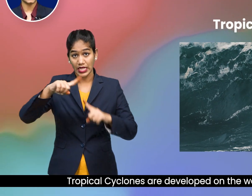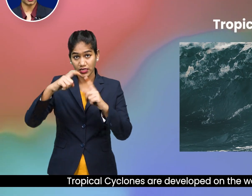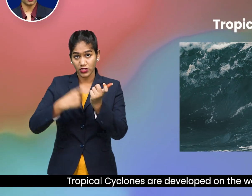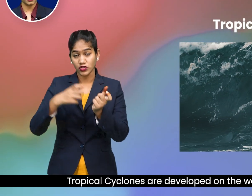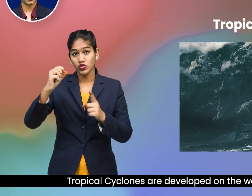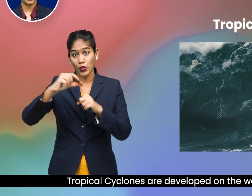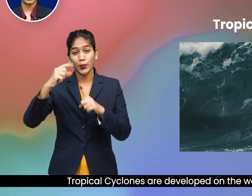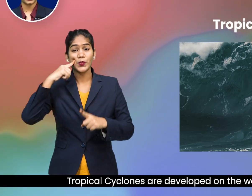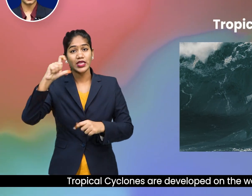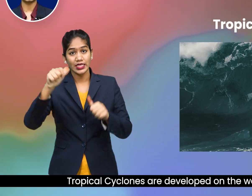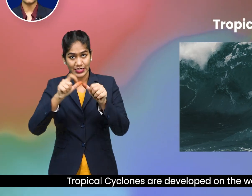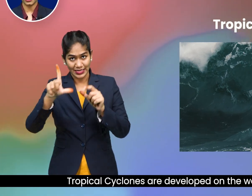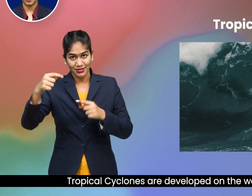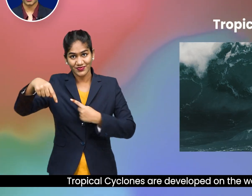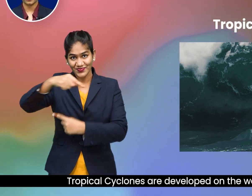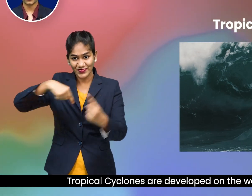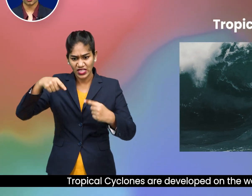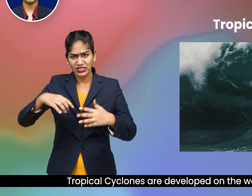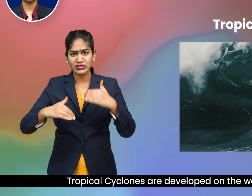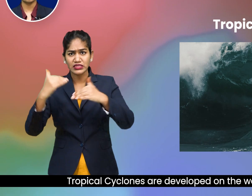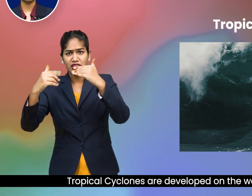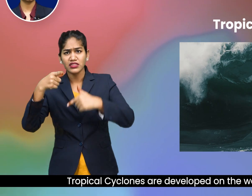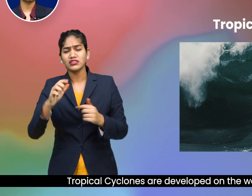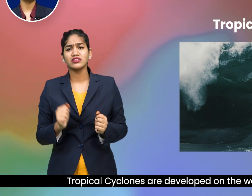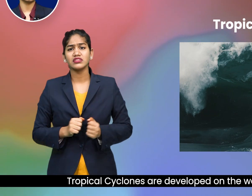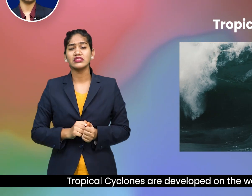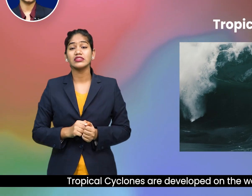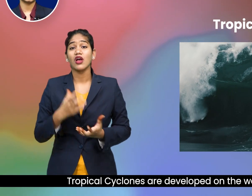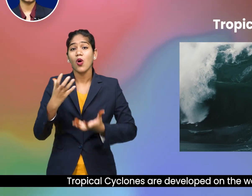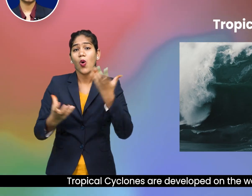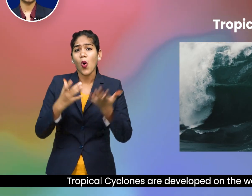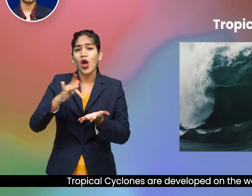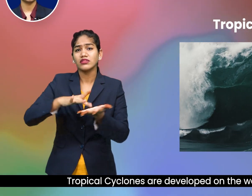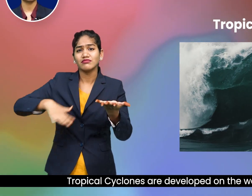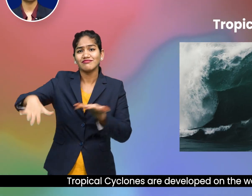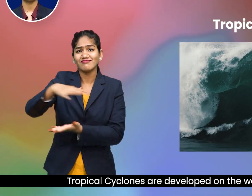Tropical cyclones are developed on the warm sea surface.